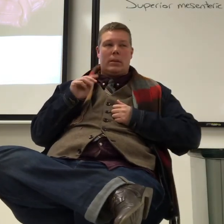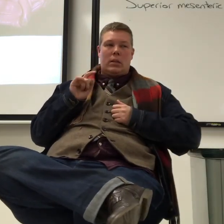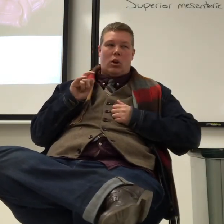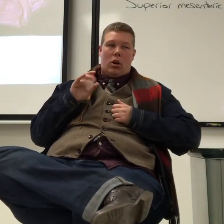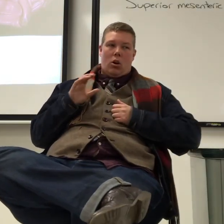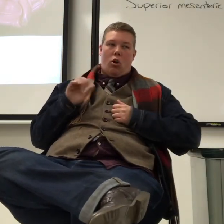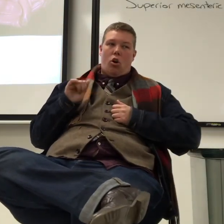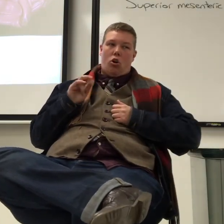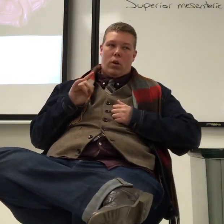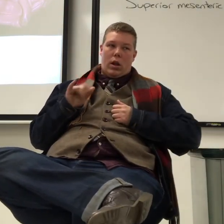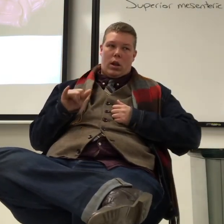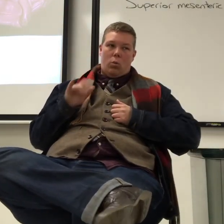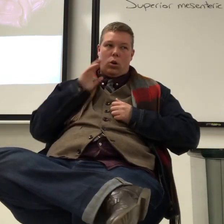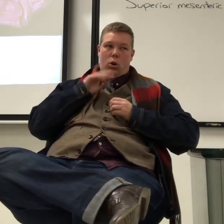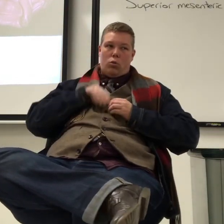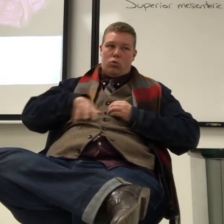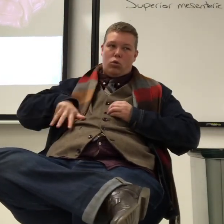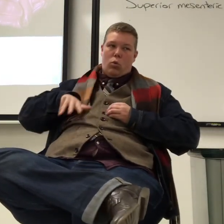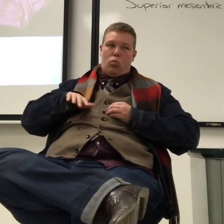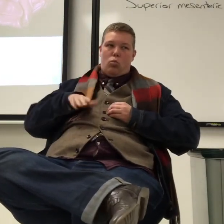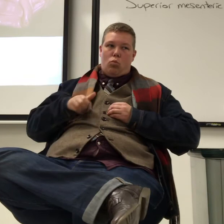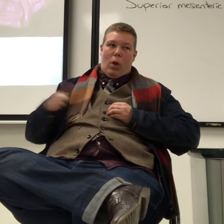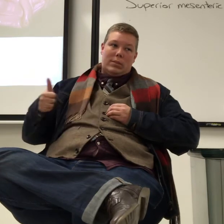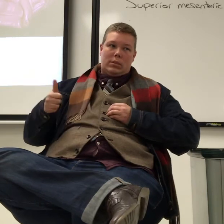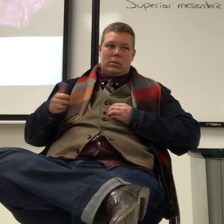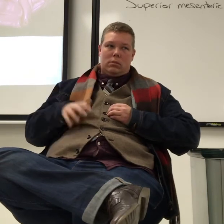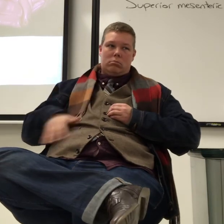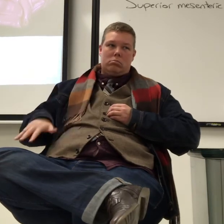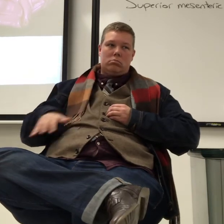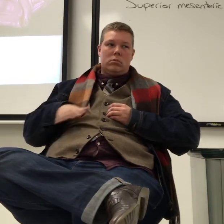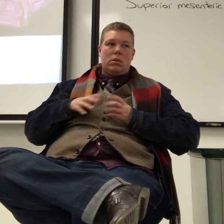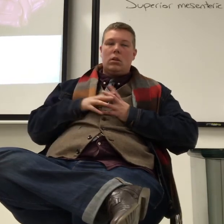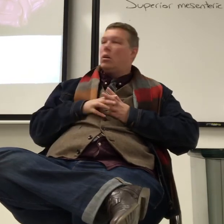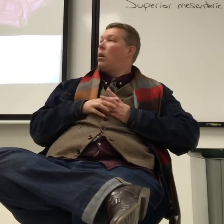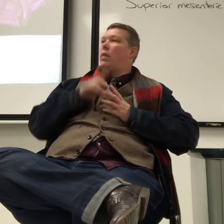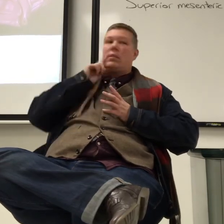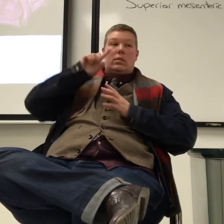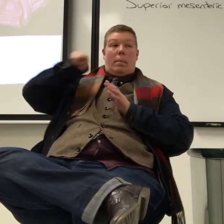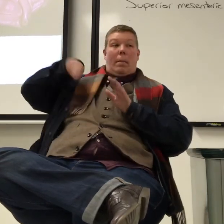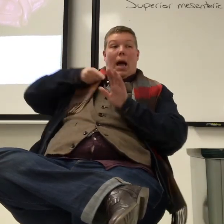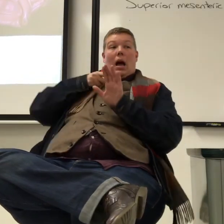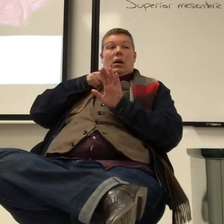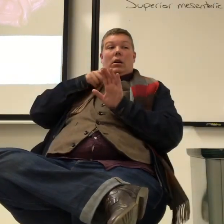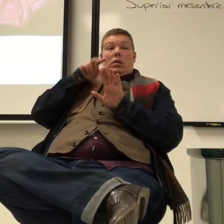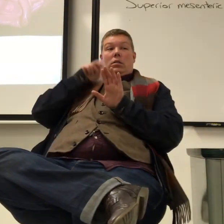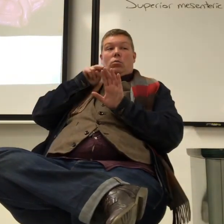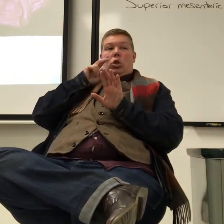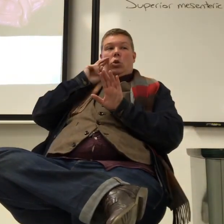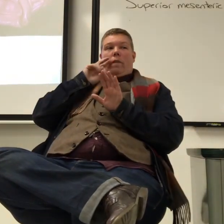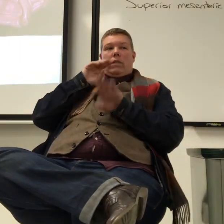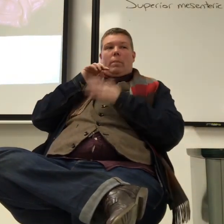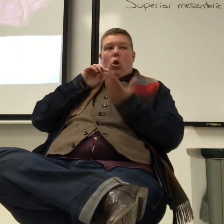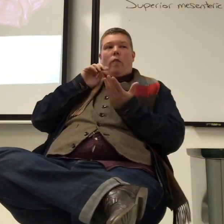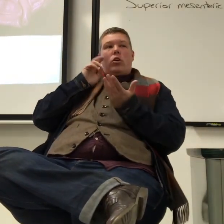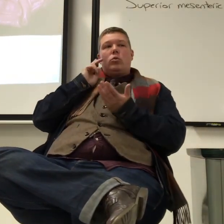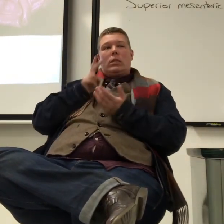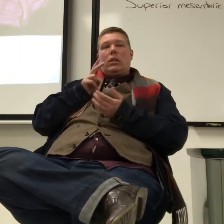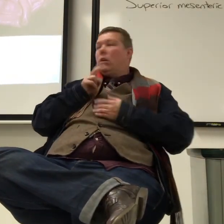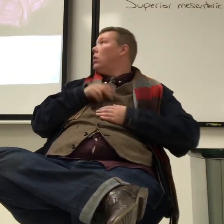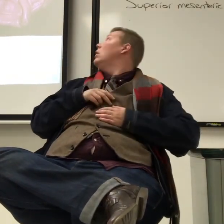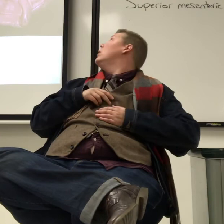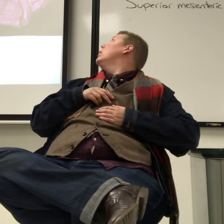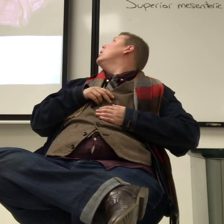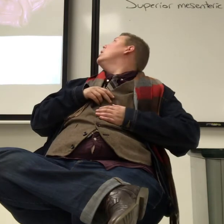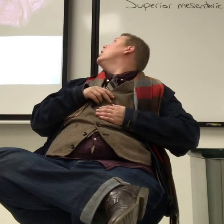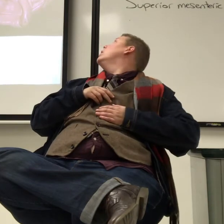those cut branches of it, of the artery and the vein are there. This is the back side, so when you flip it over, this is what you see, that's the front.